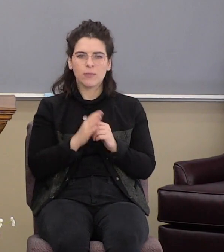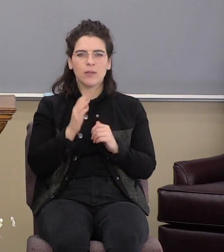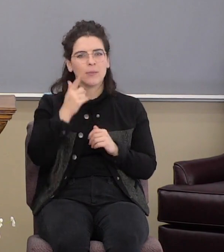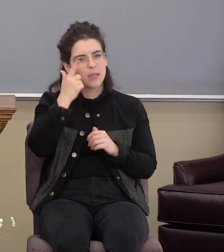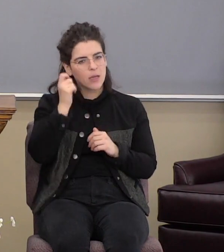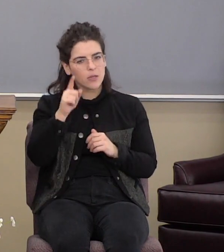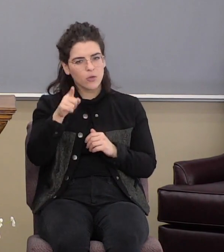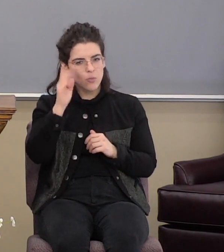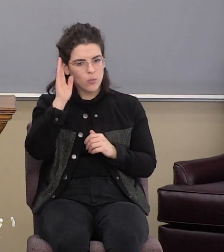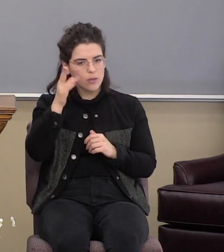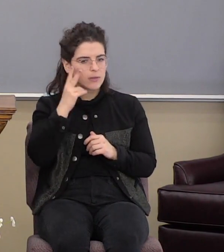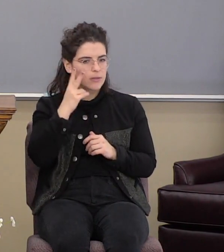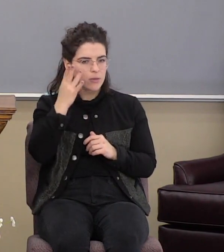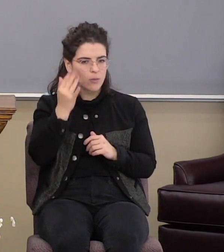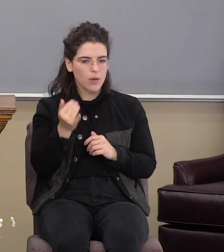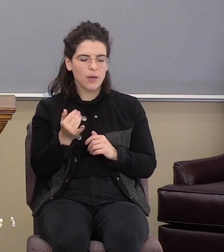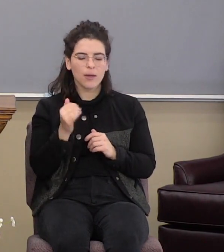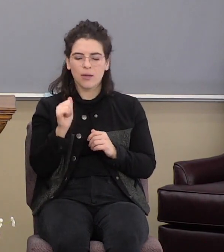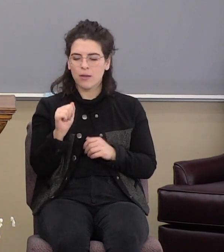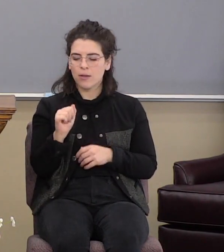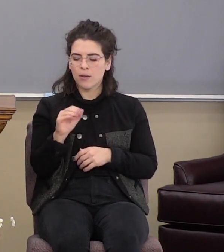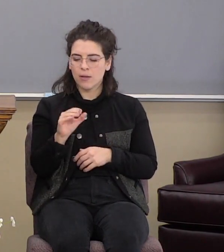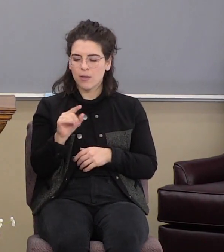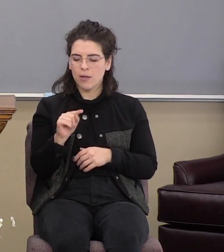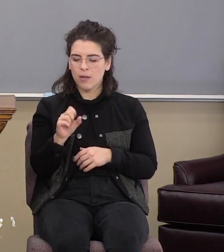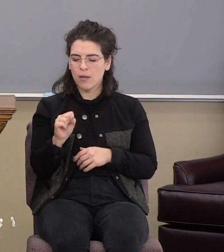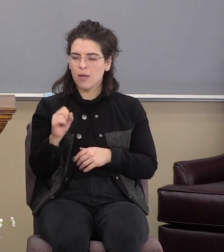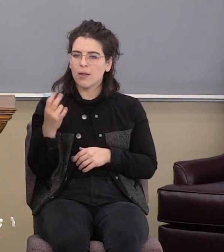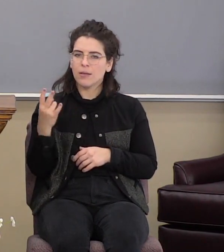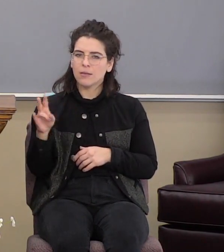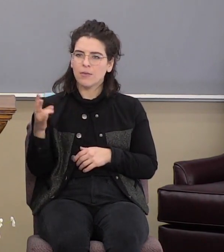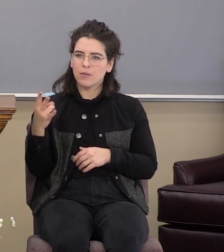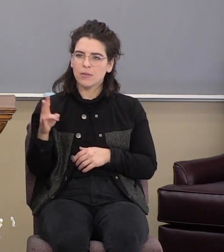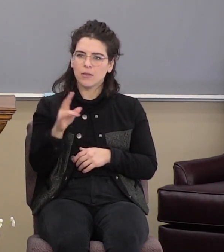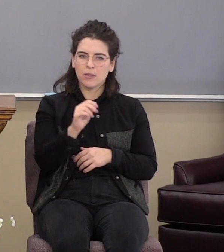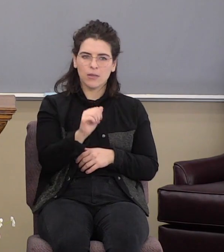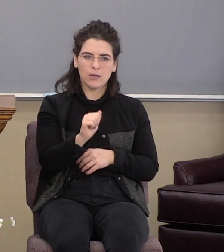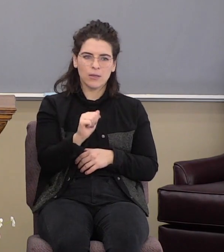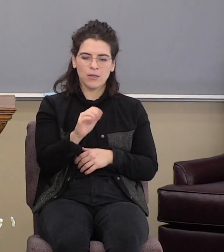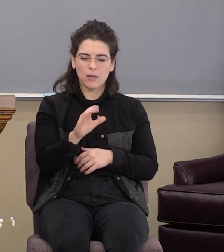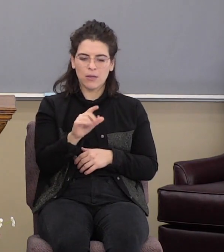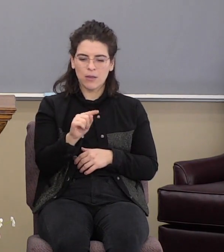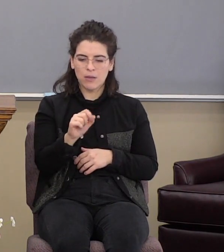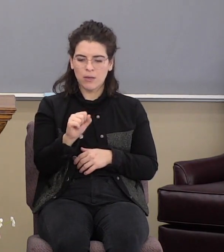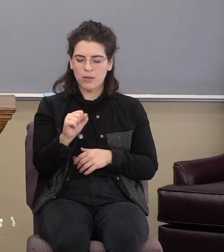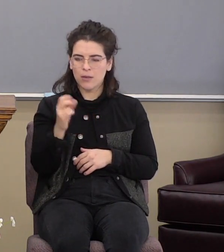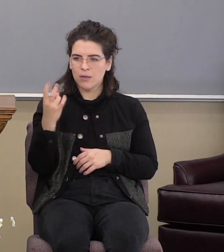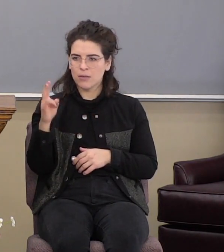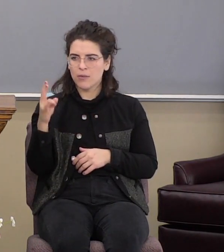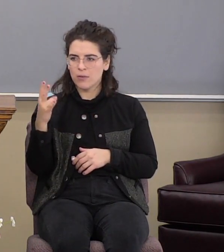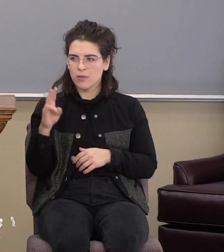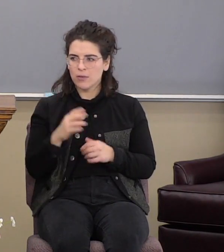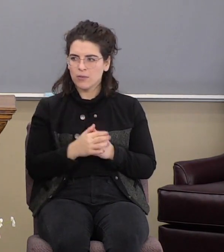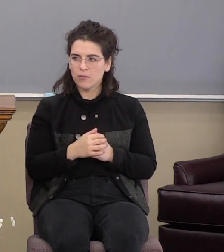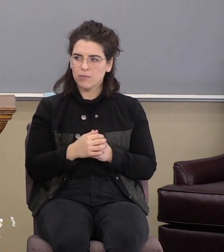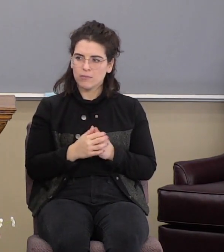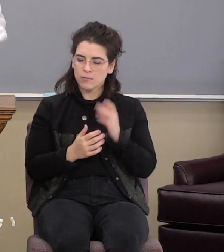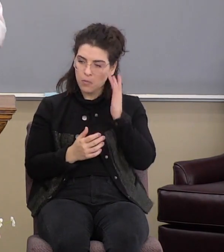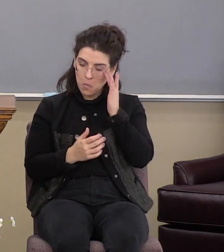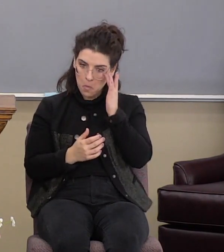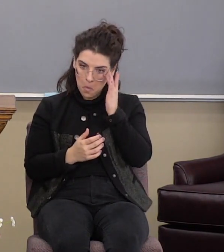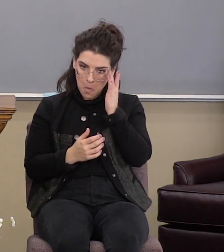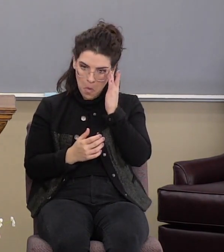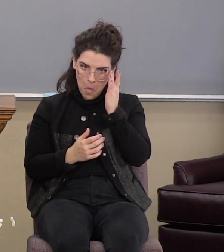see why. Go to Acts chapter 17, okay? Acts chapter 17. Acts chapter 17,